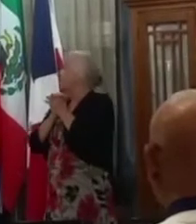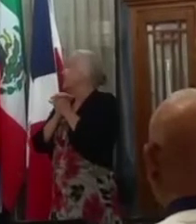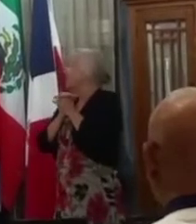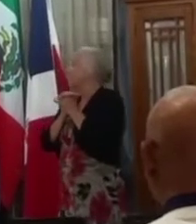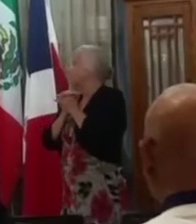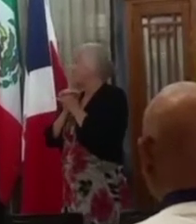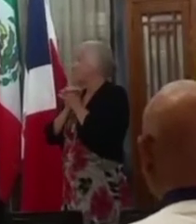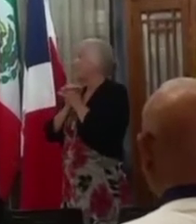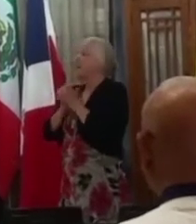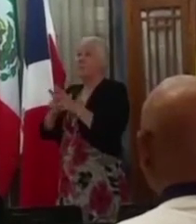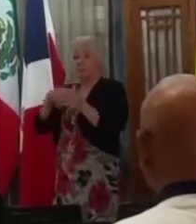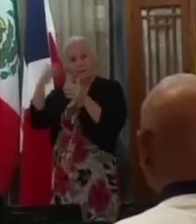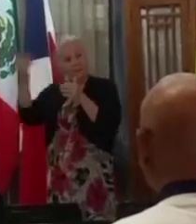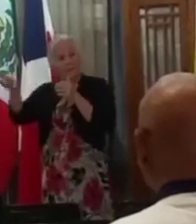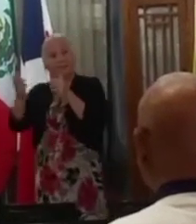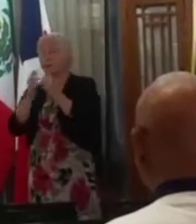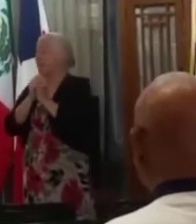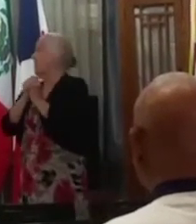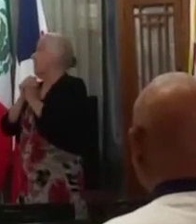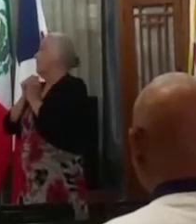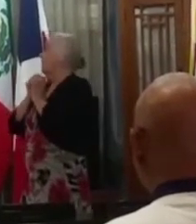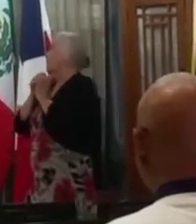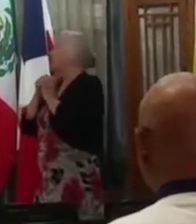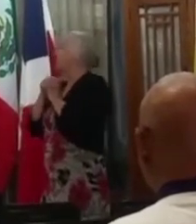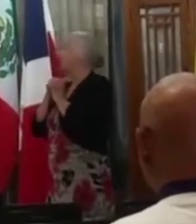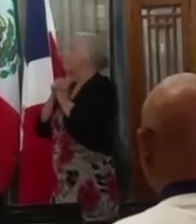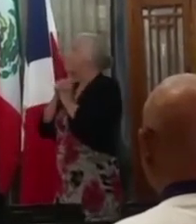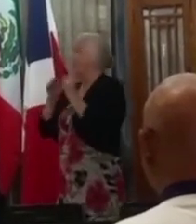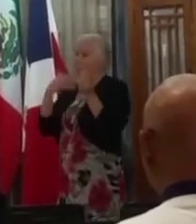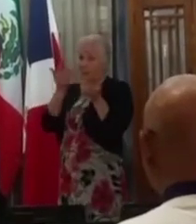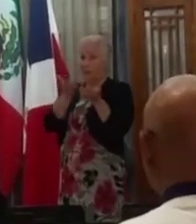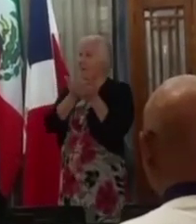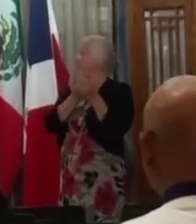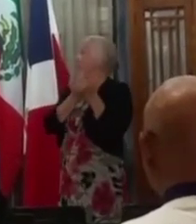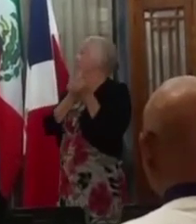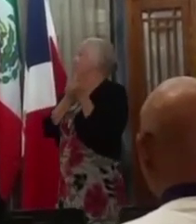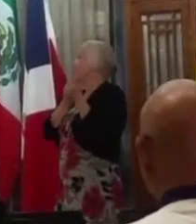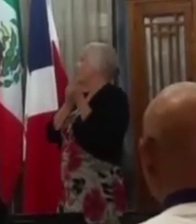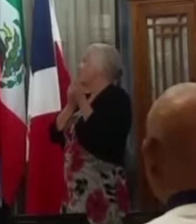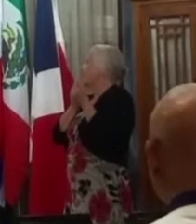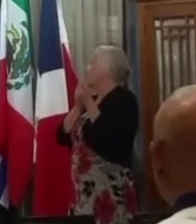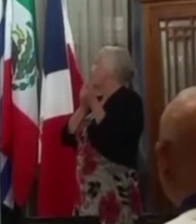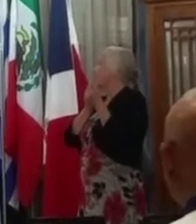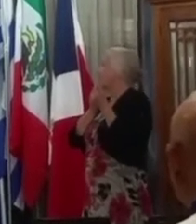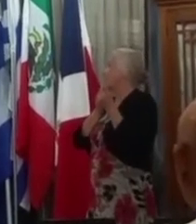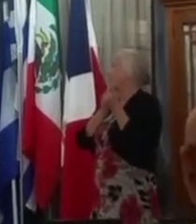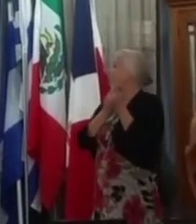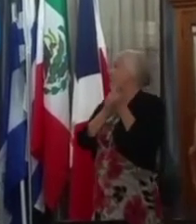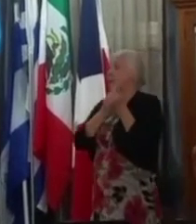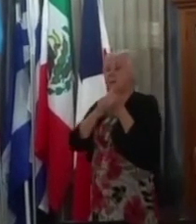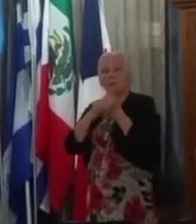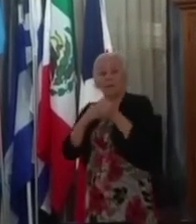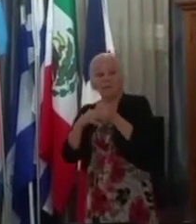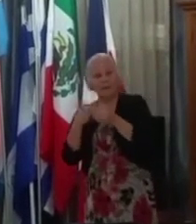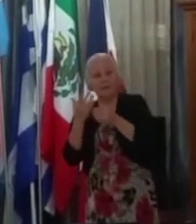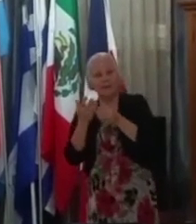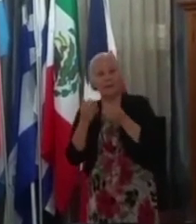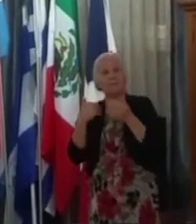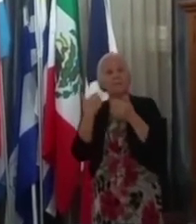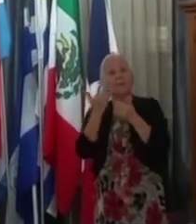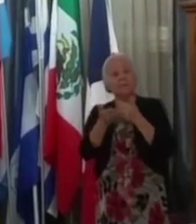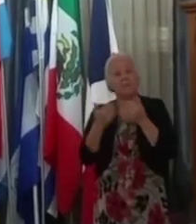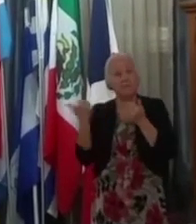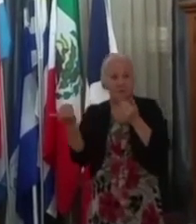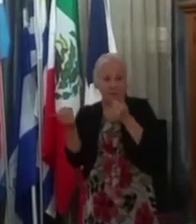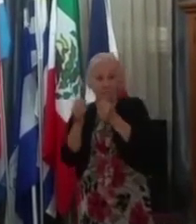and so a week later, tarde, I put in otra vez, what I thought would be my last week at Billy Graham.